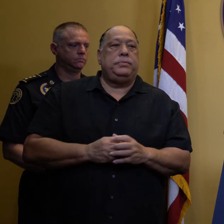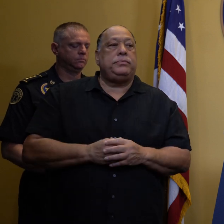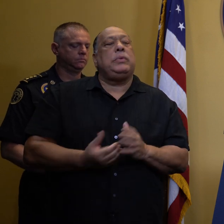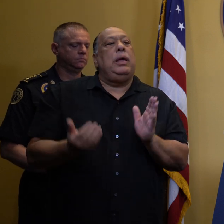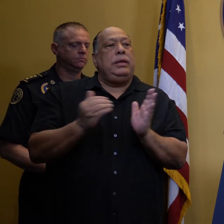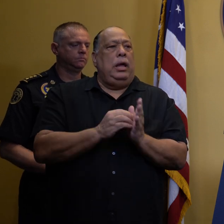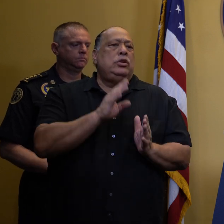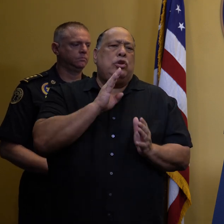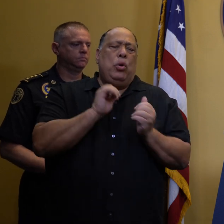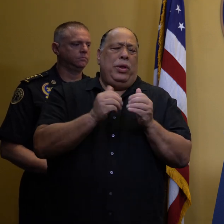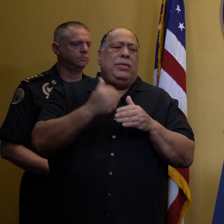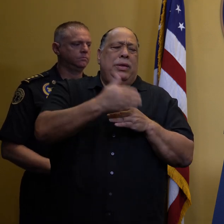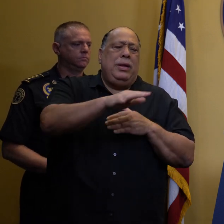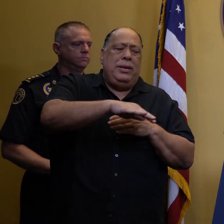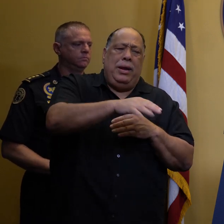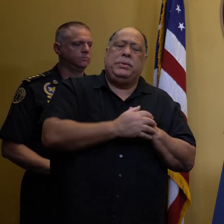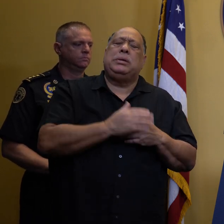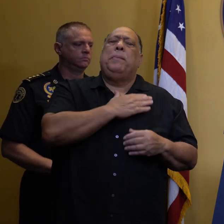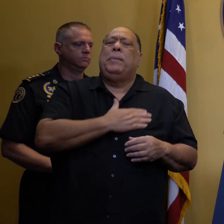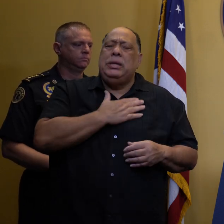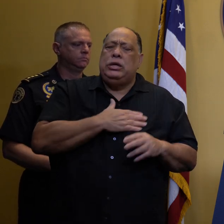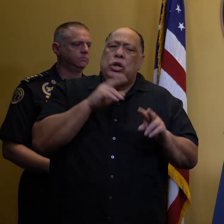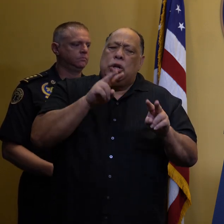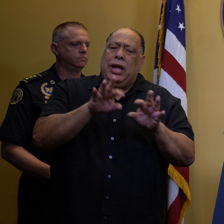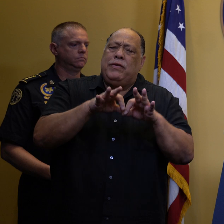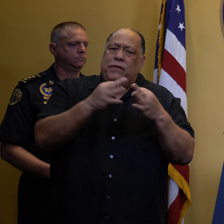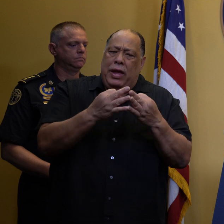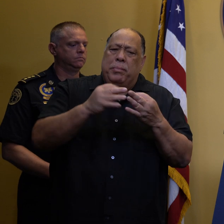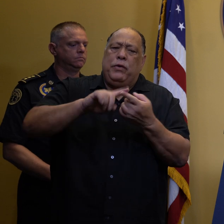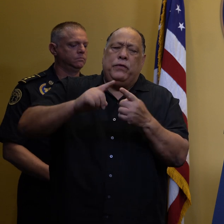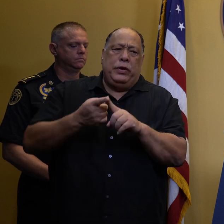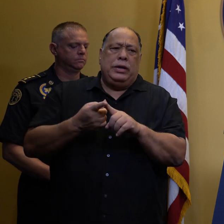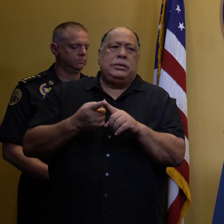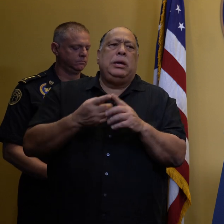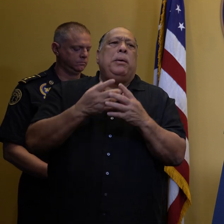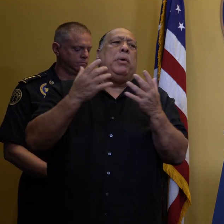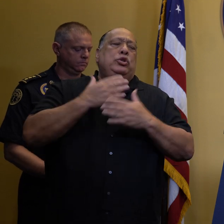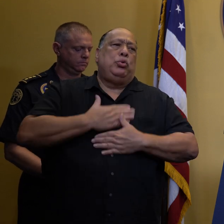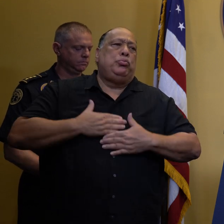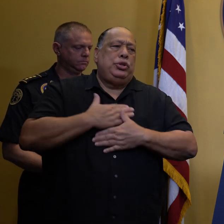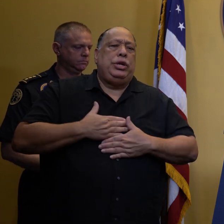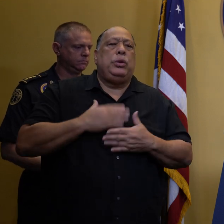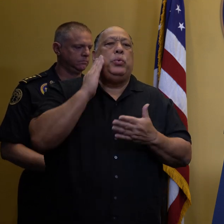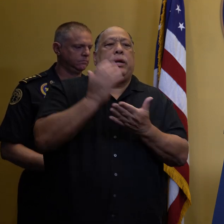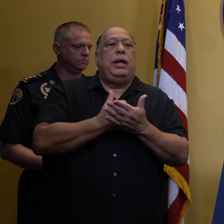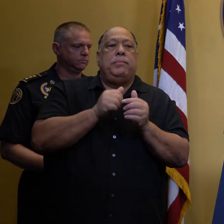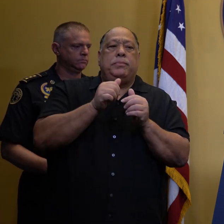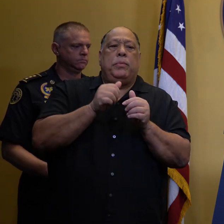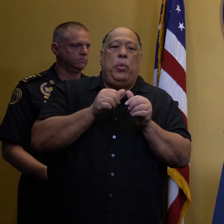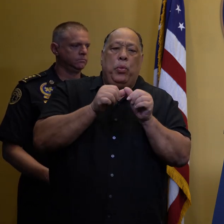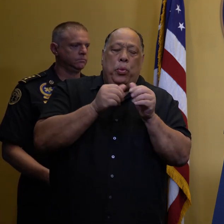And again, talk to your neighbors. Please look after family members and friends, and much appreciated, and we'll get through this